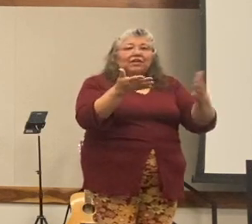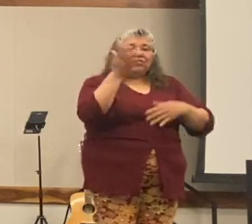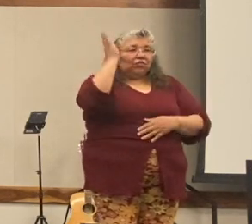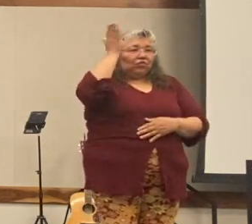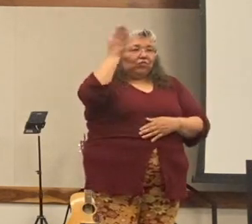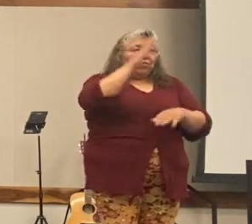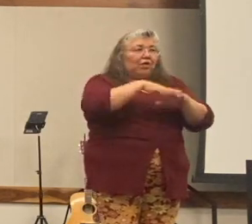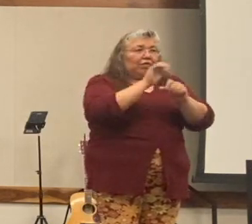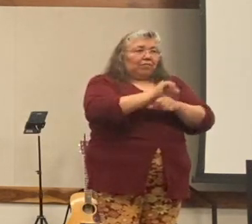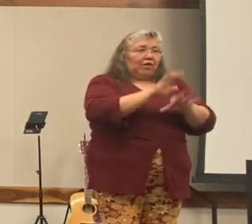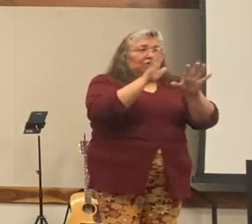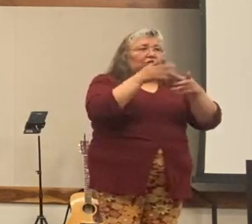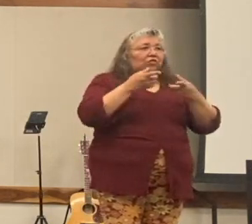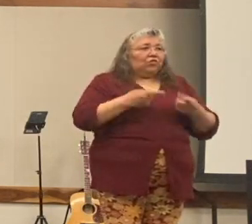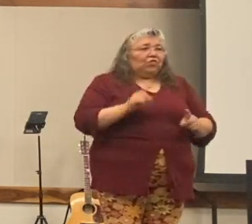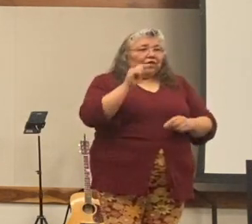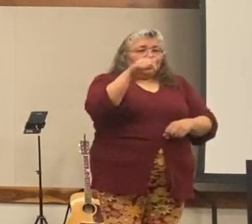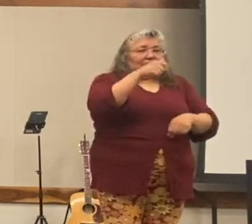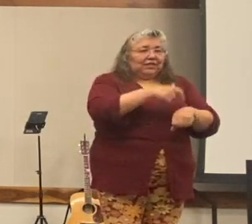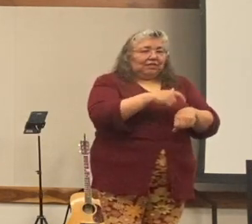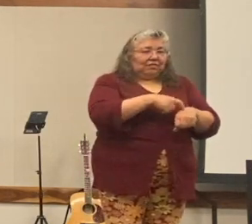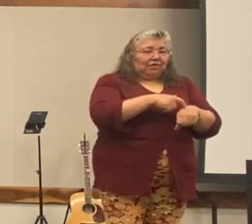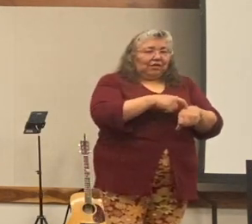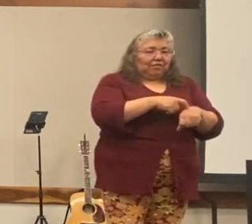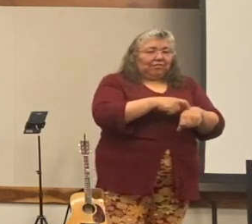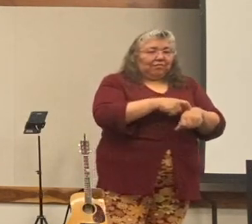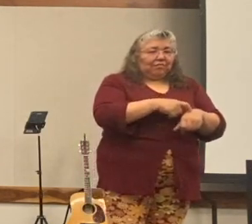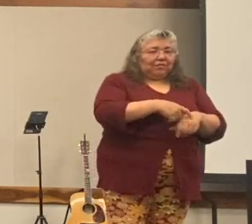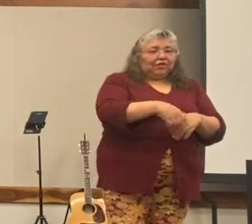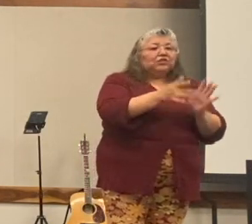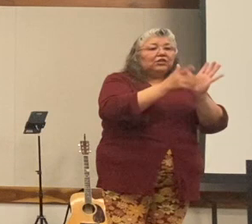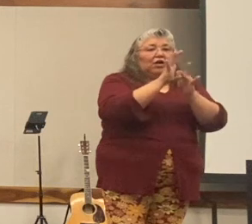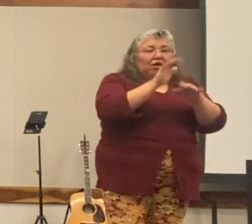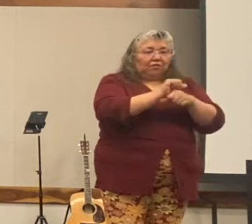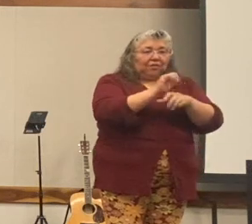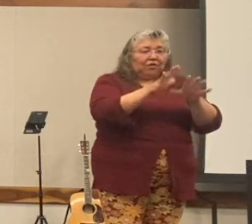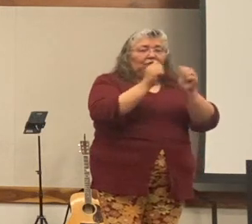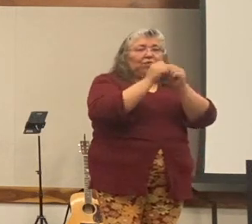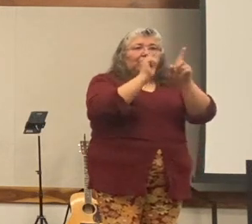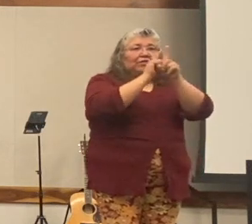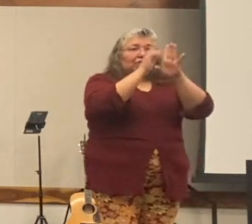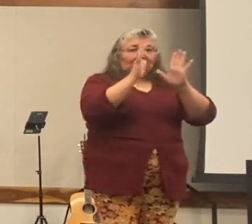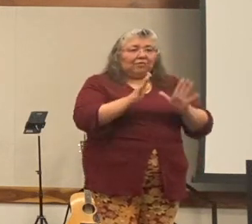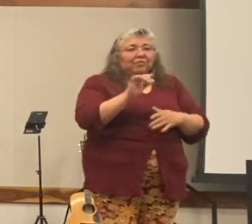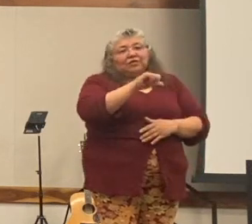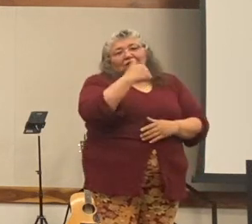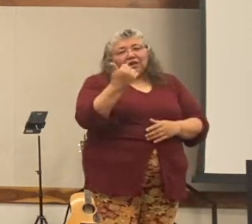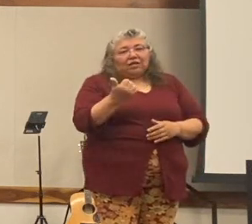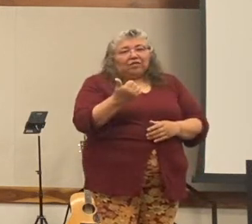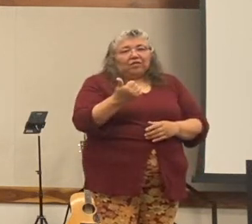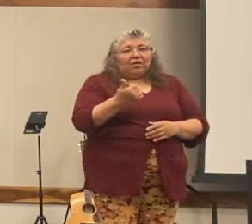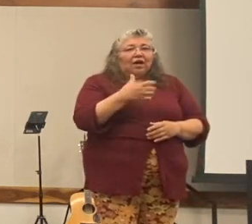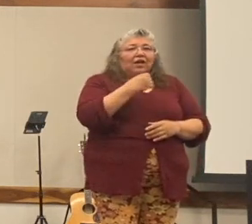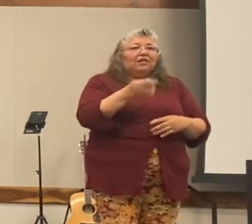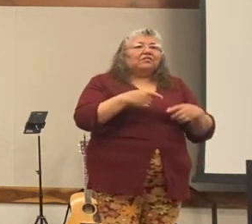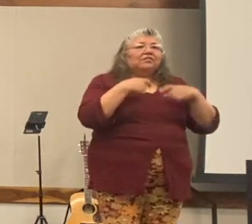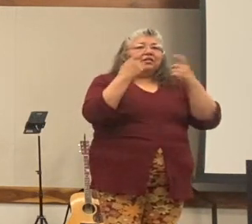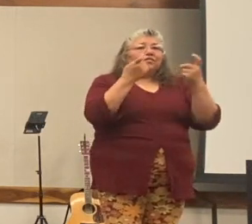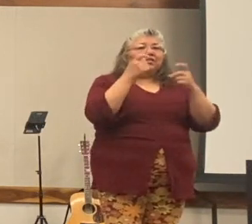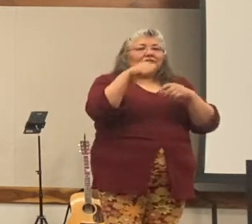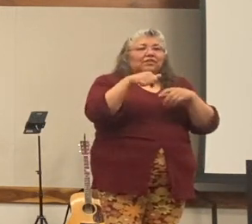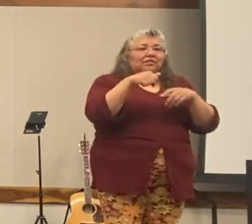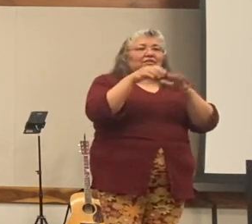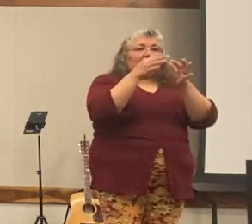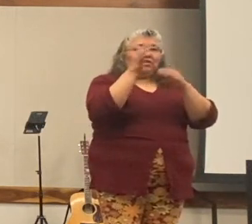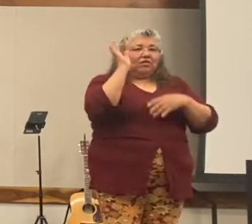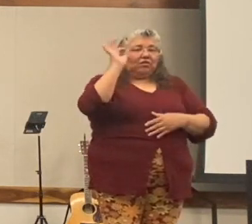Mount. And in this time, Jesus is up on a mountain with his disciples and others, and he is giving this sermon. This